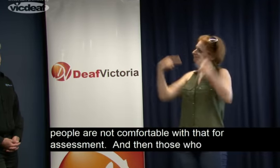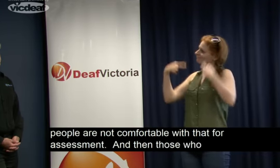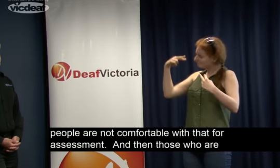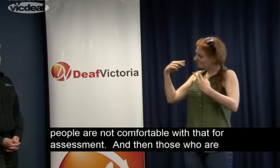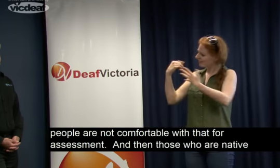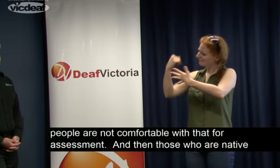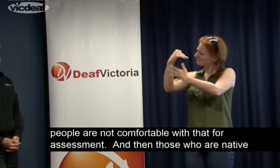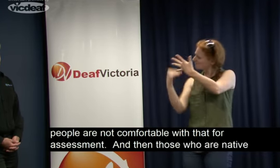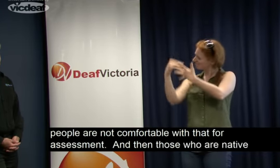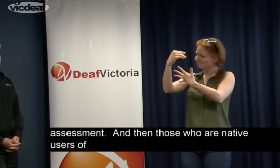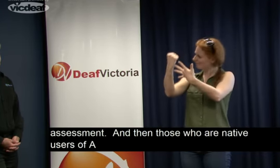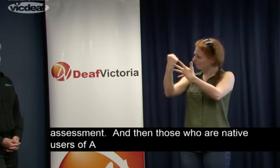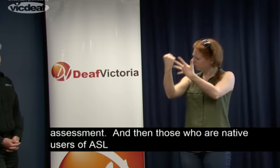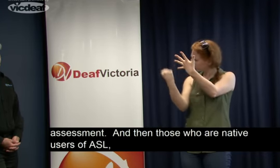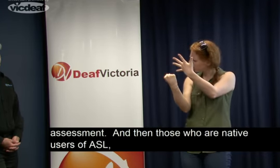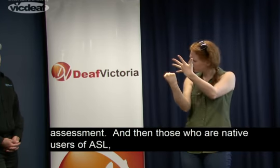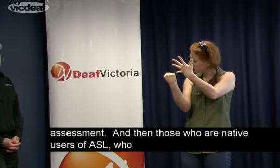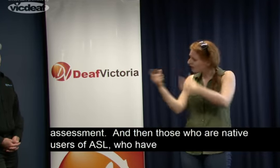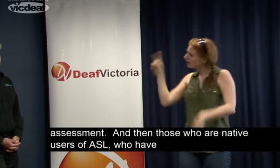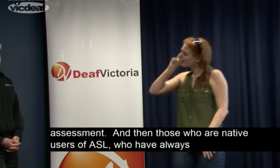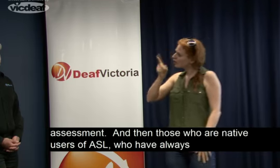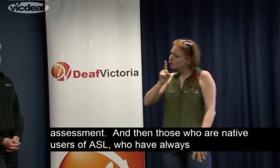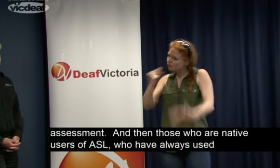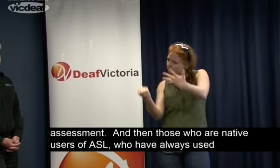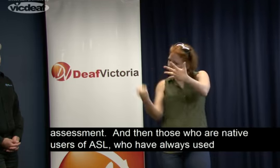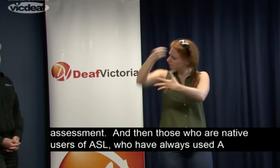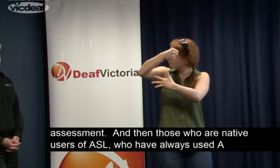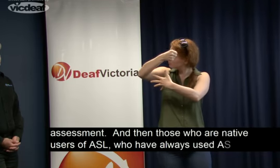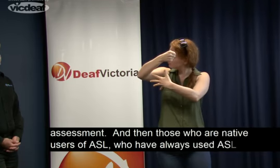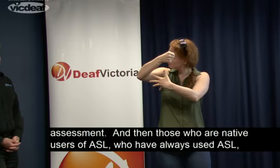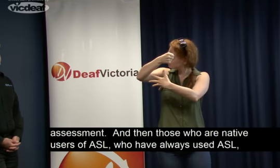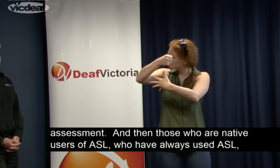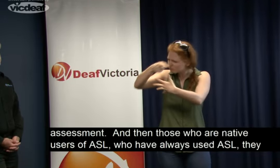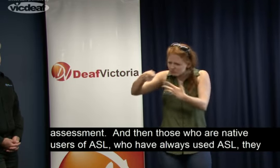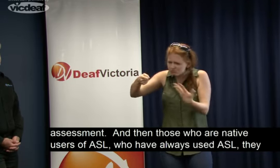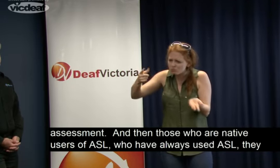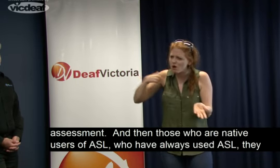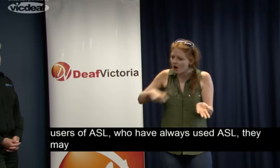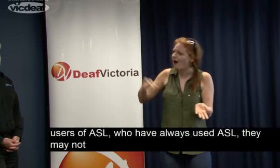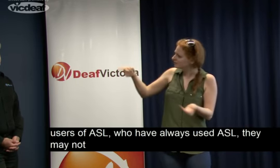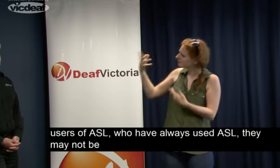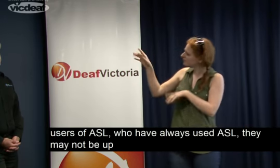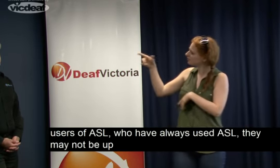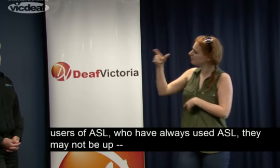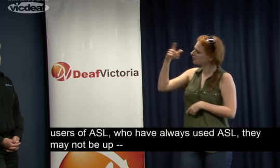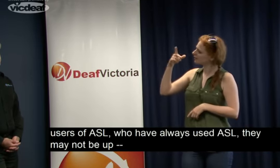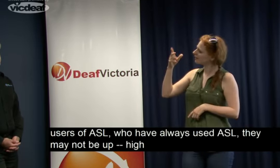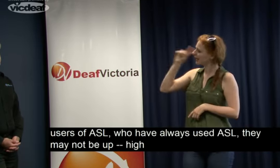used ASL, they may not be up, high up on the level, and they're actually further down